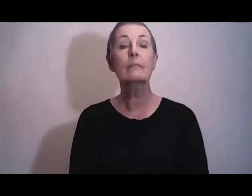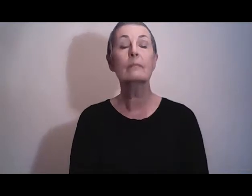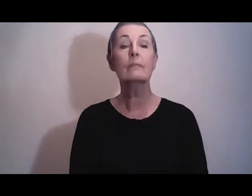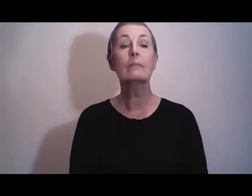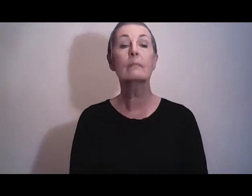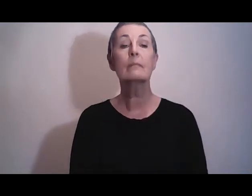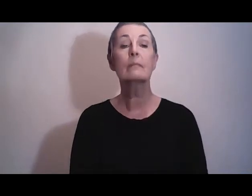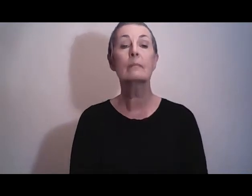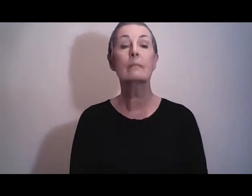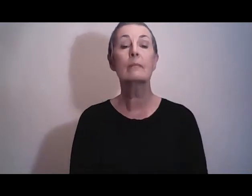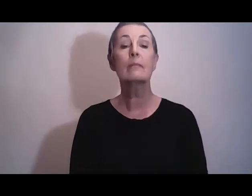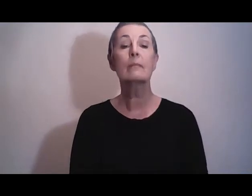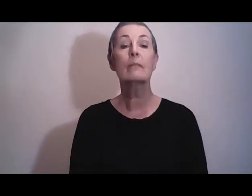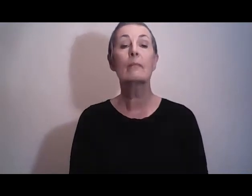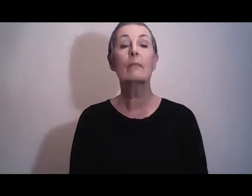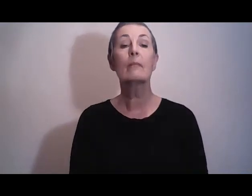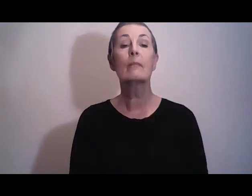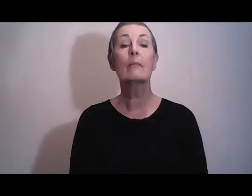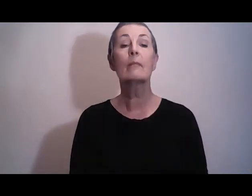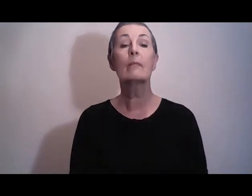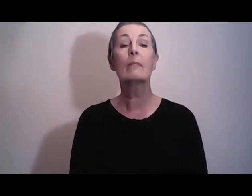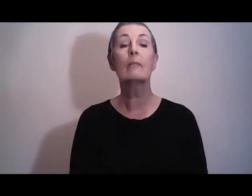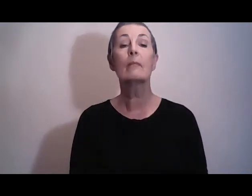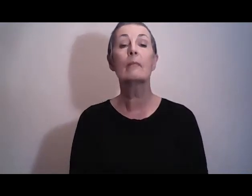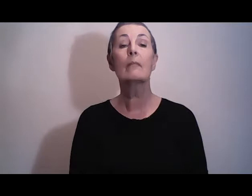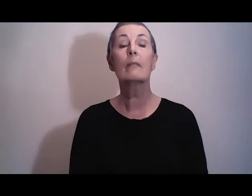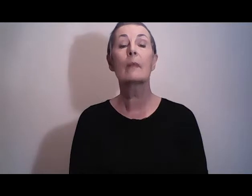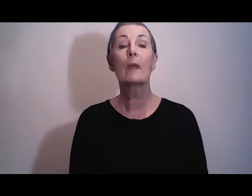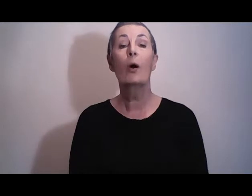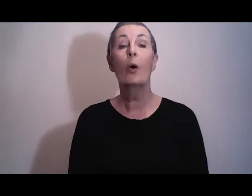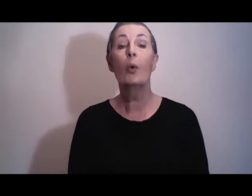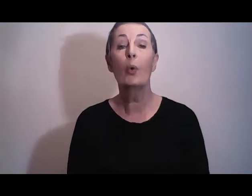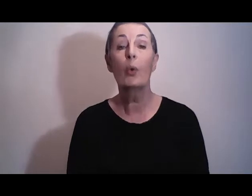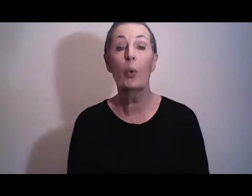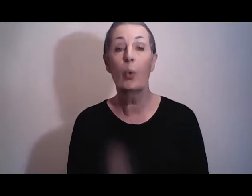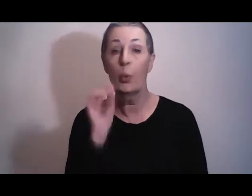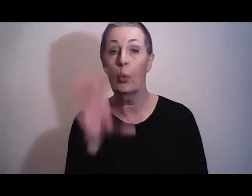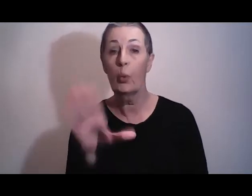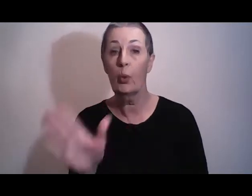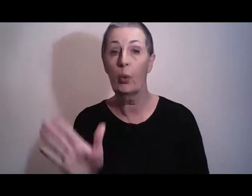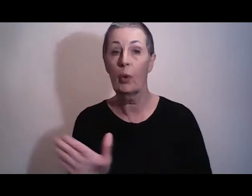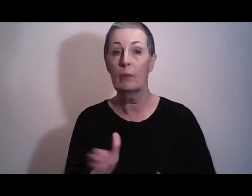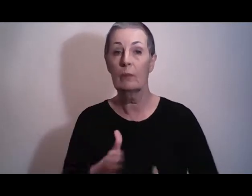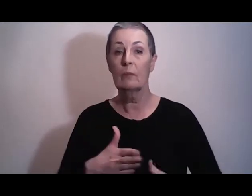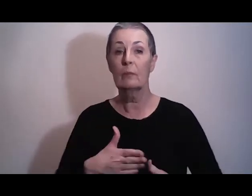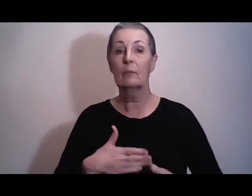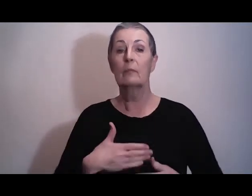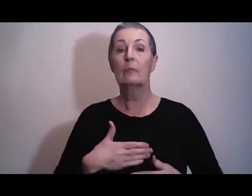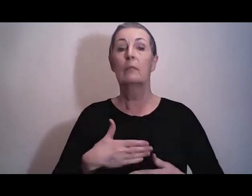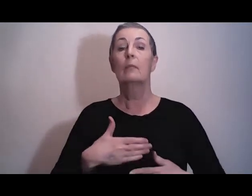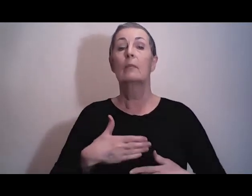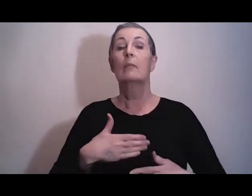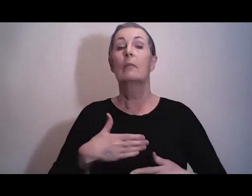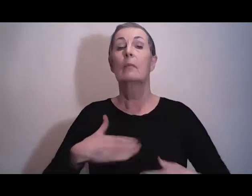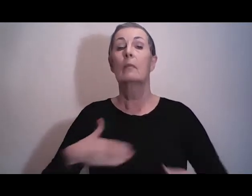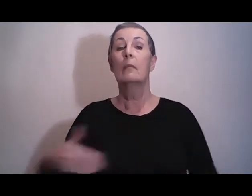Your arms are out. So in a way you breathe out first there, and then you breathe in.